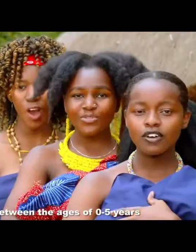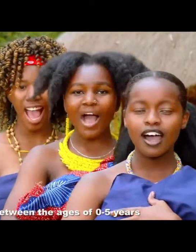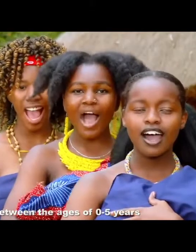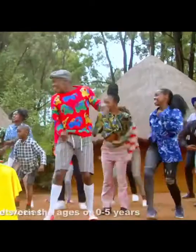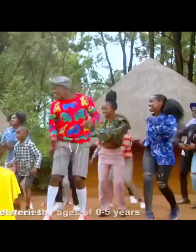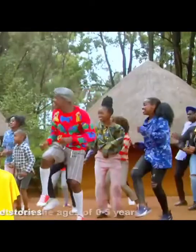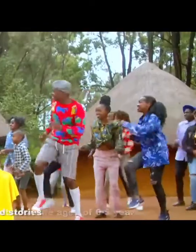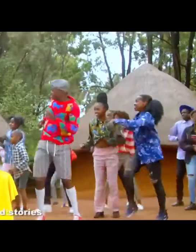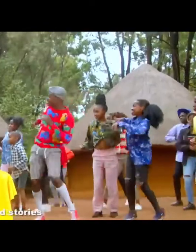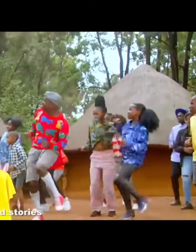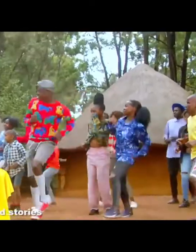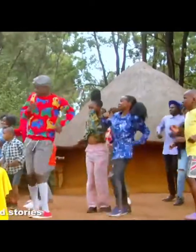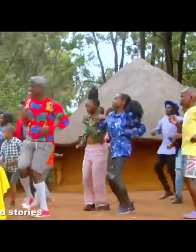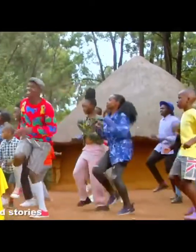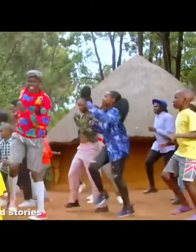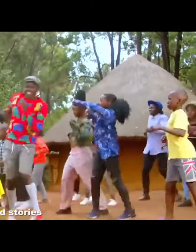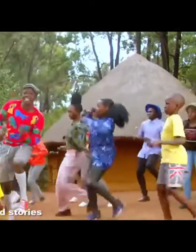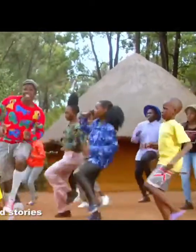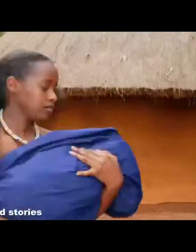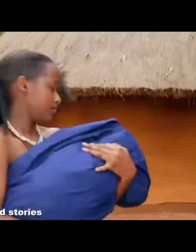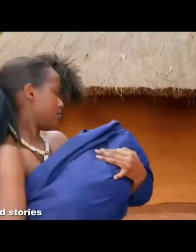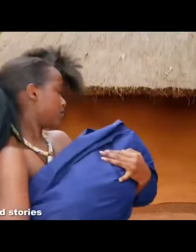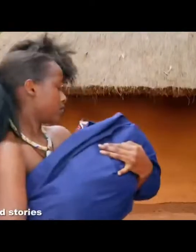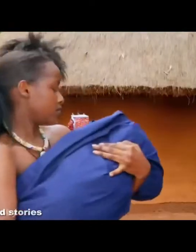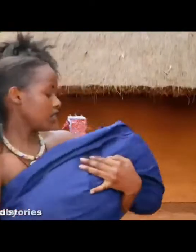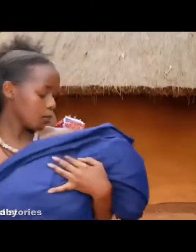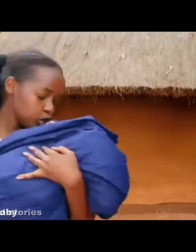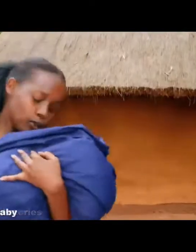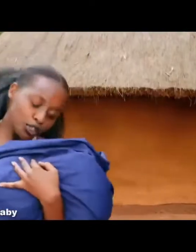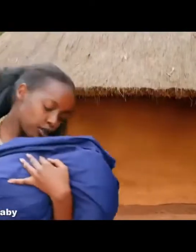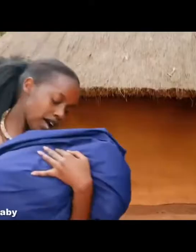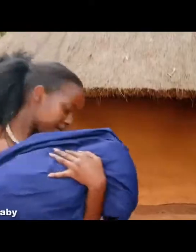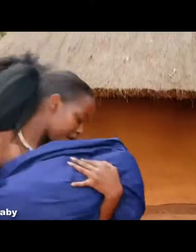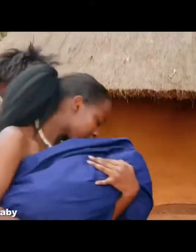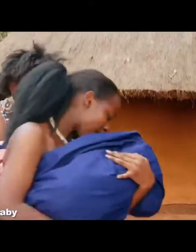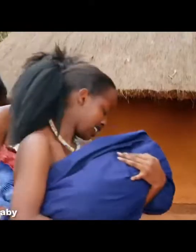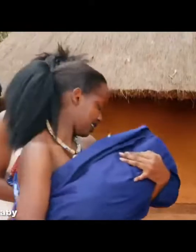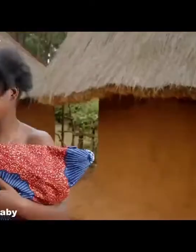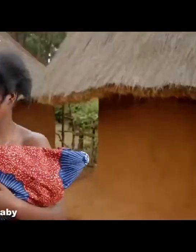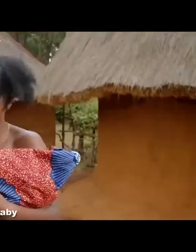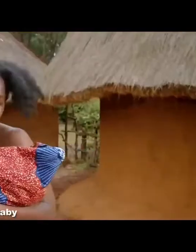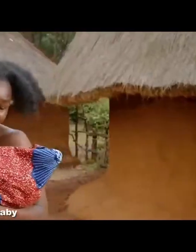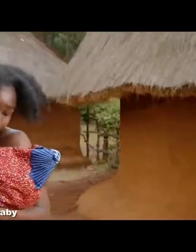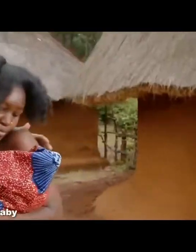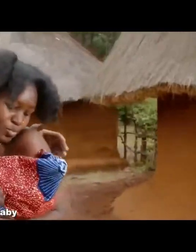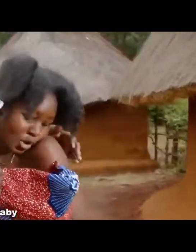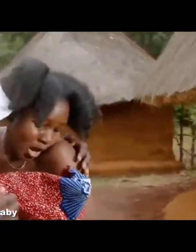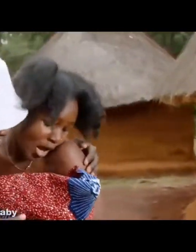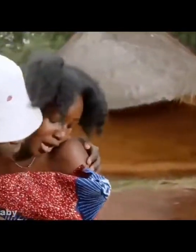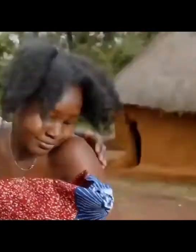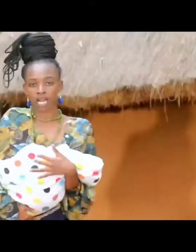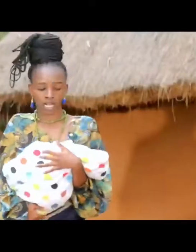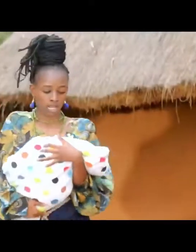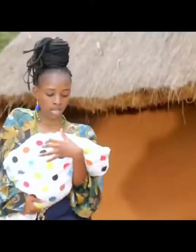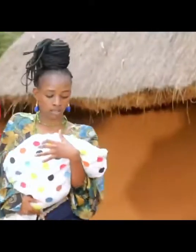5. Love, song, play and stories. Buja buja baby baby.